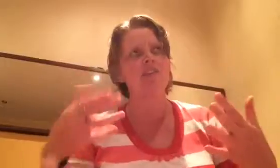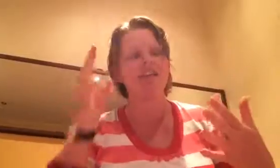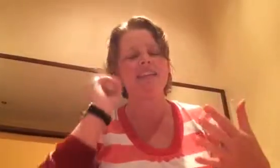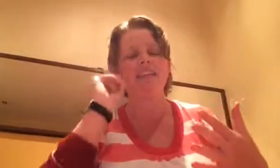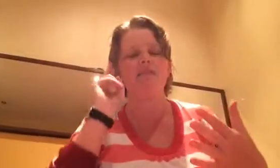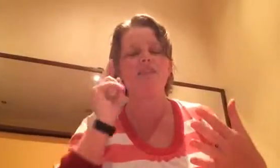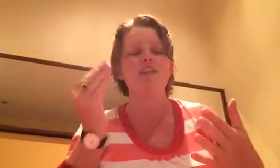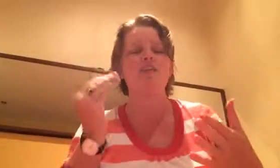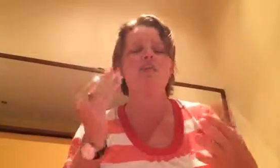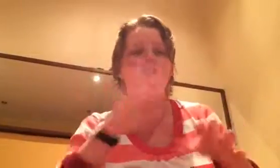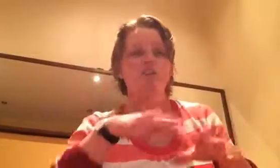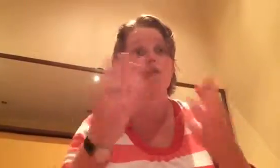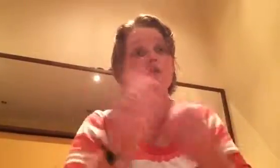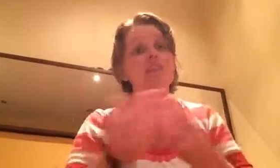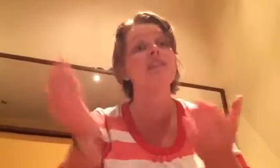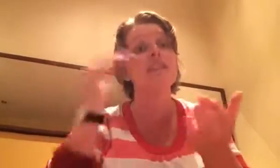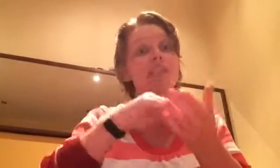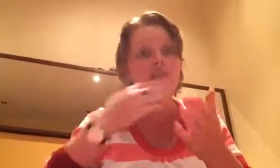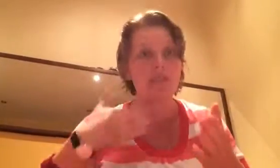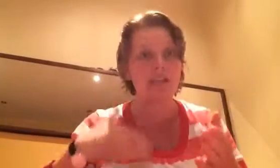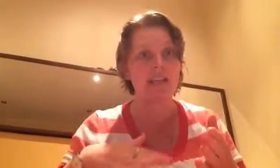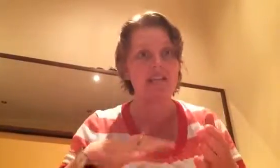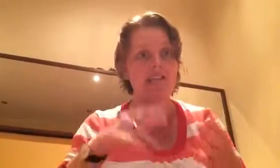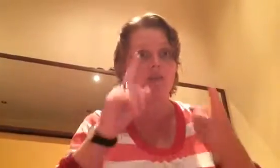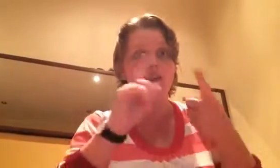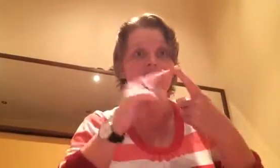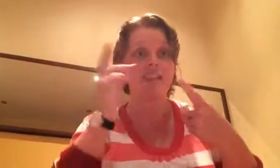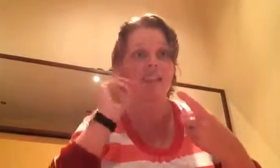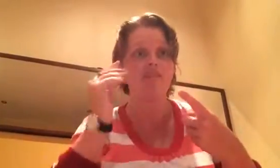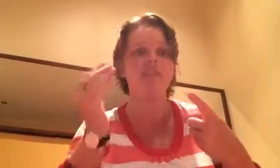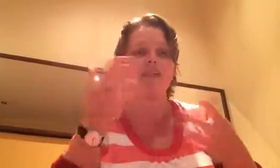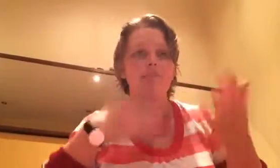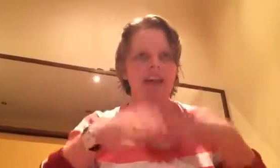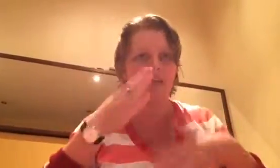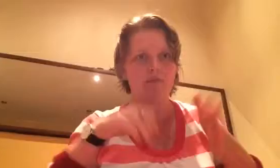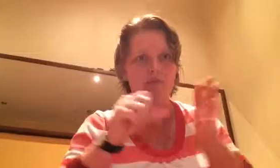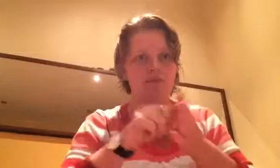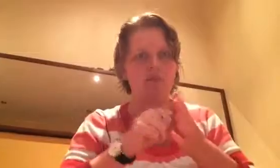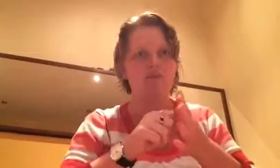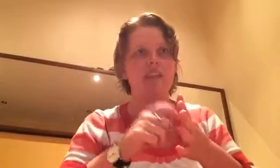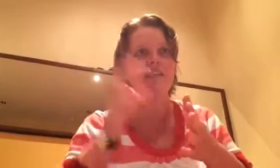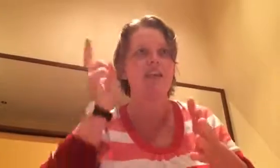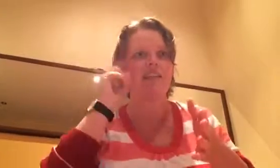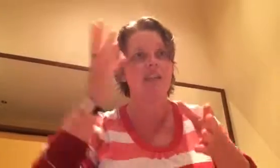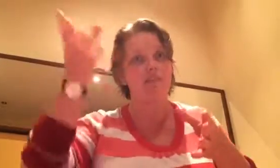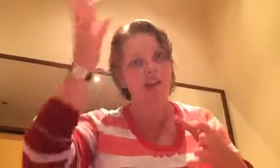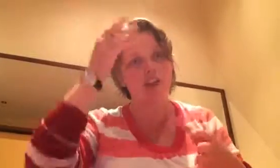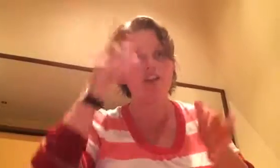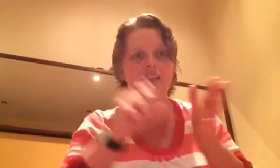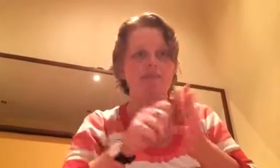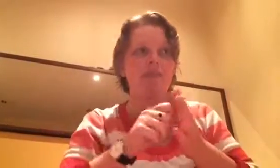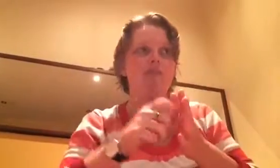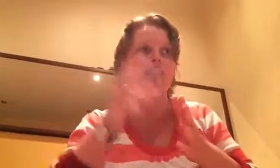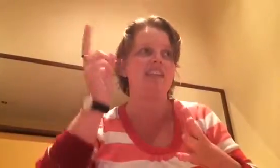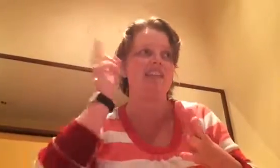especially deaf children with additional needs. So if they're deaf and behavioural difficulties, deaf and learning difficulties,